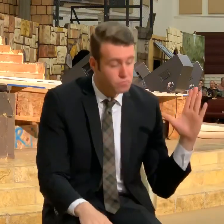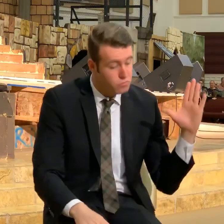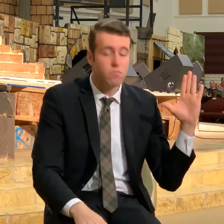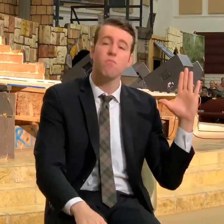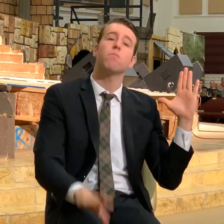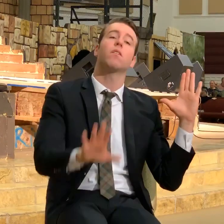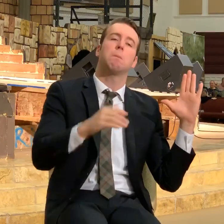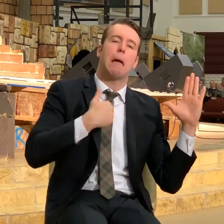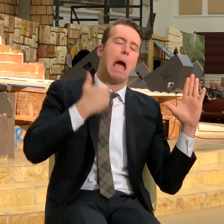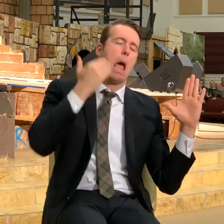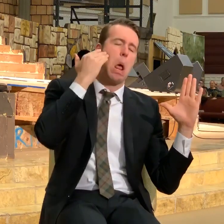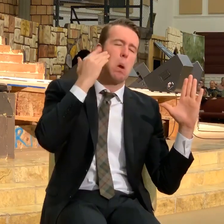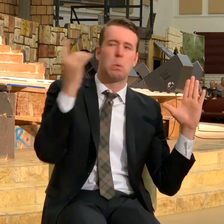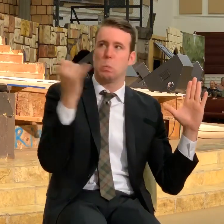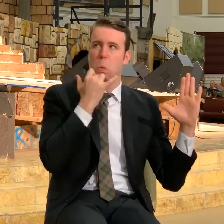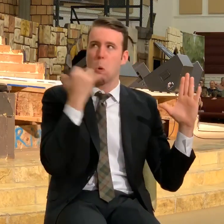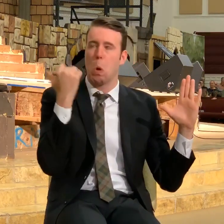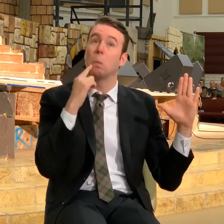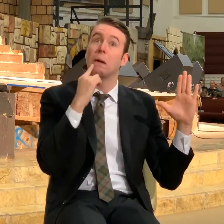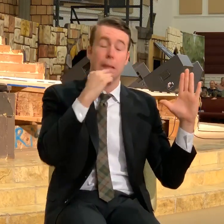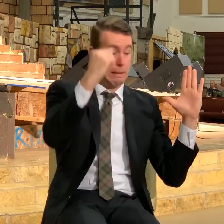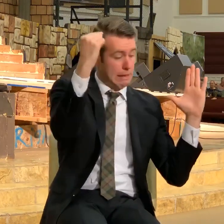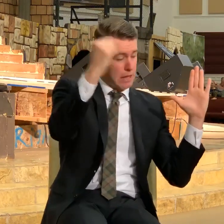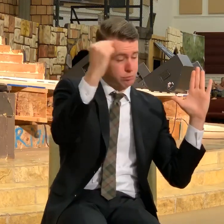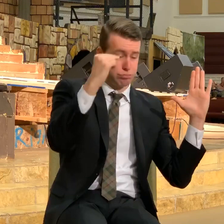it's supposed to be done.